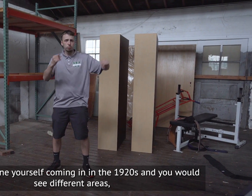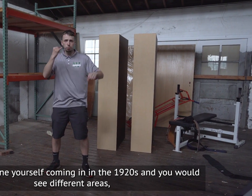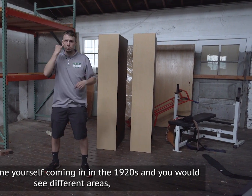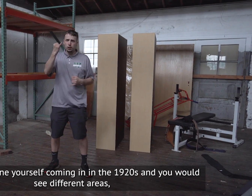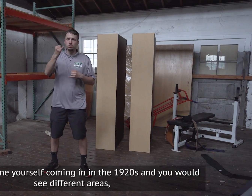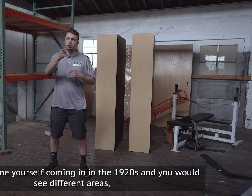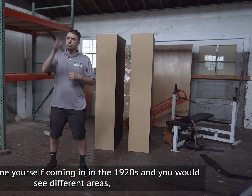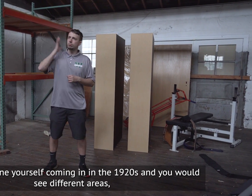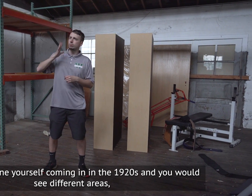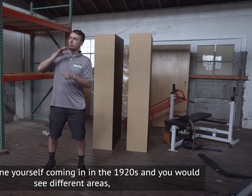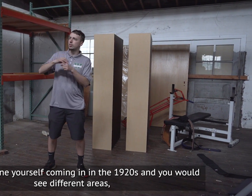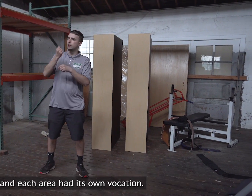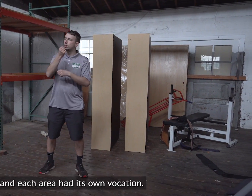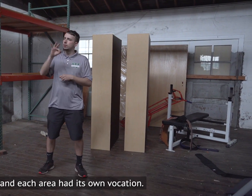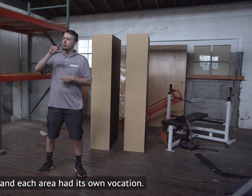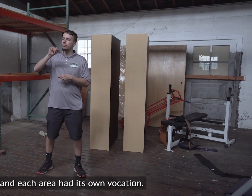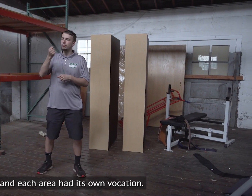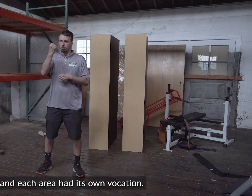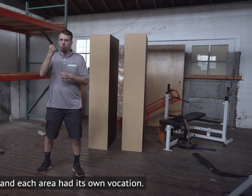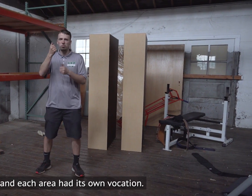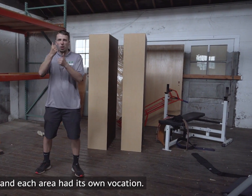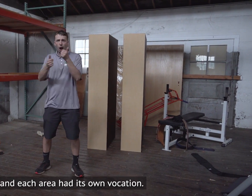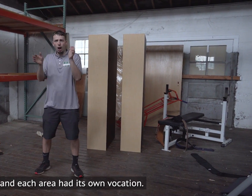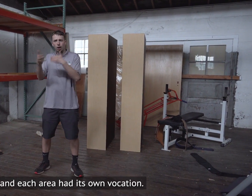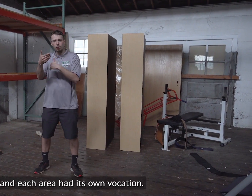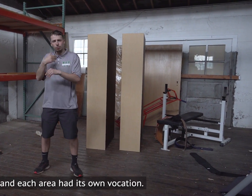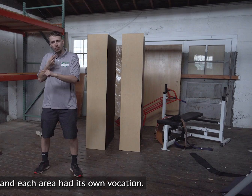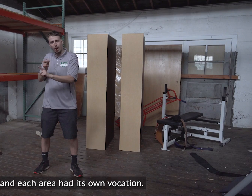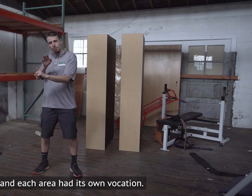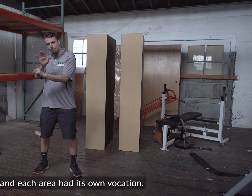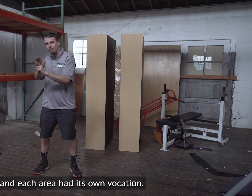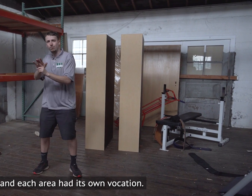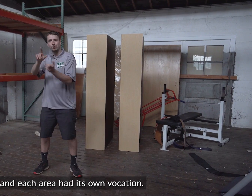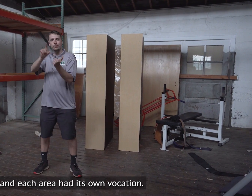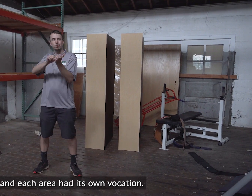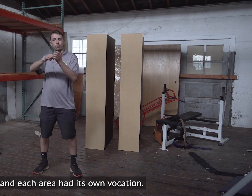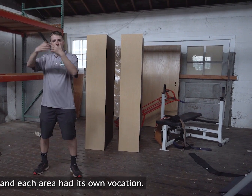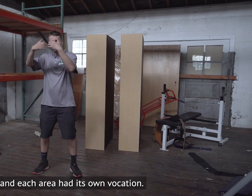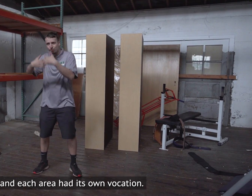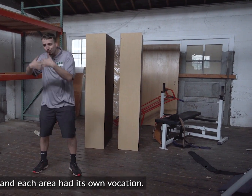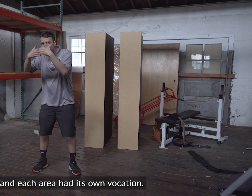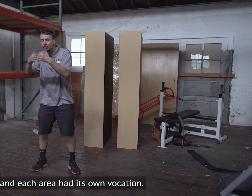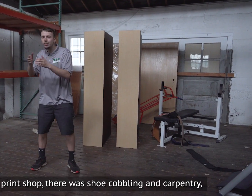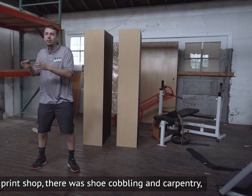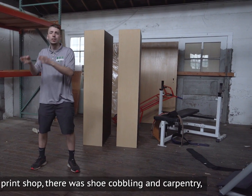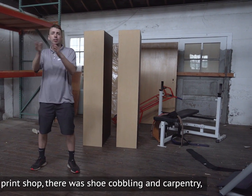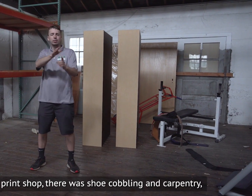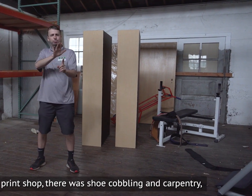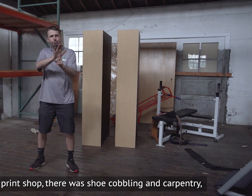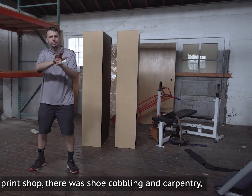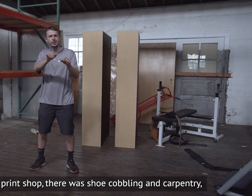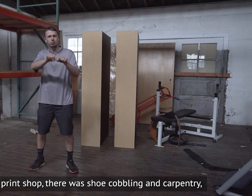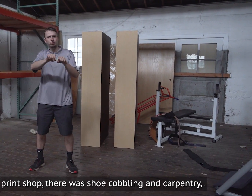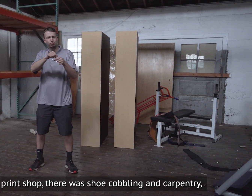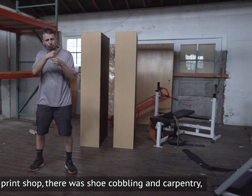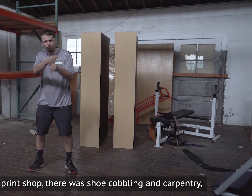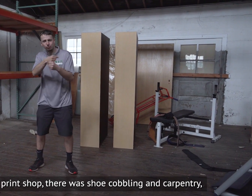different areas. And each area had its own vocation. There was the print shop, there was the